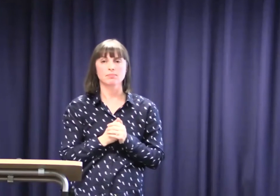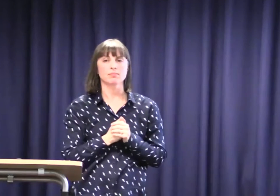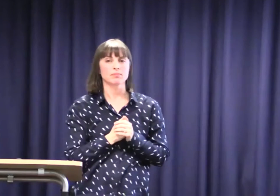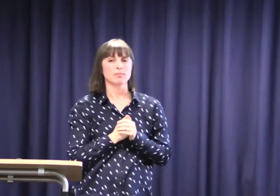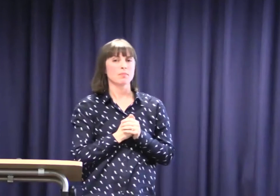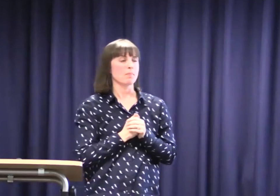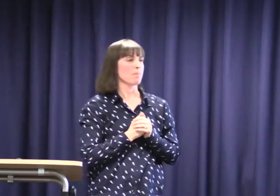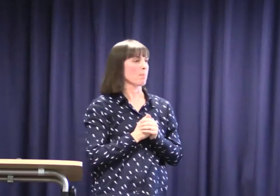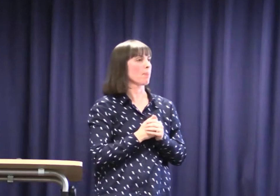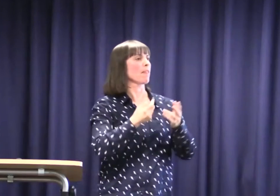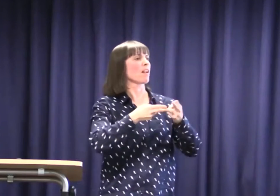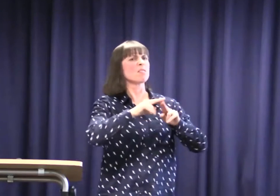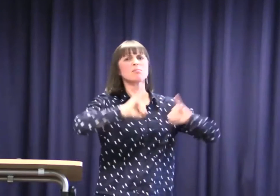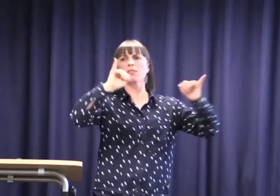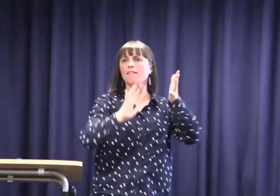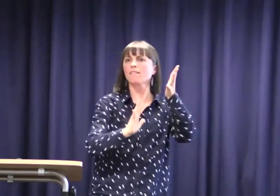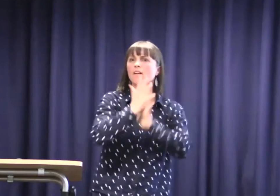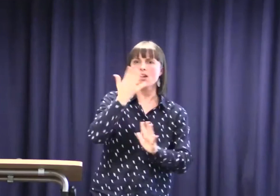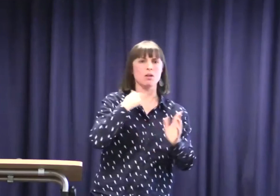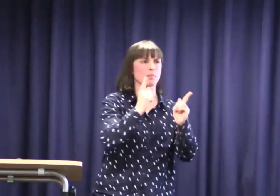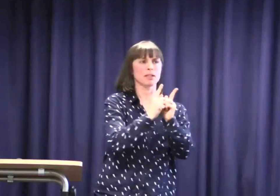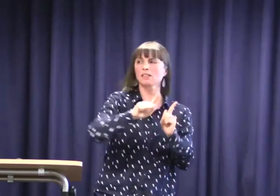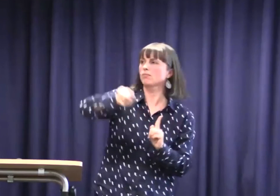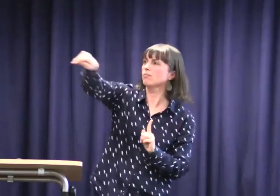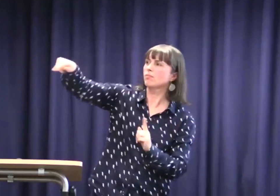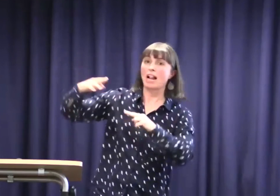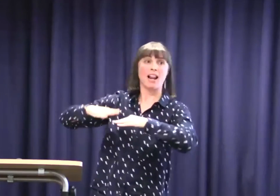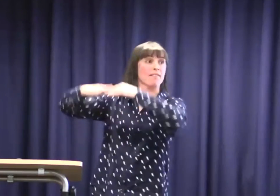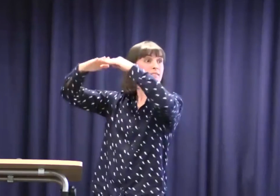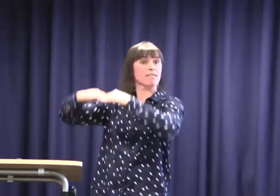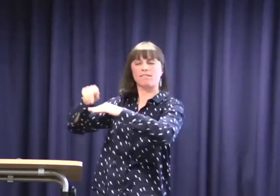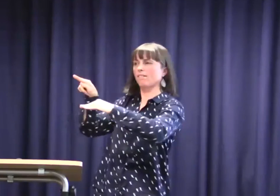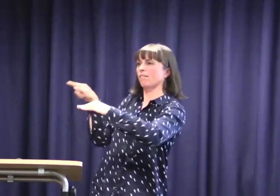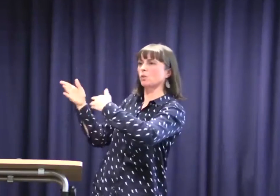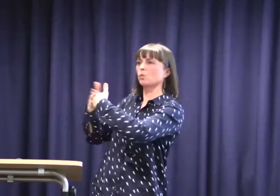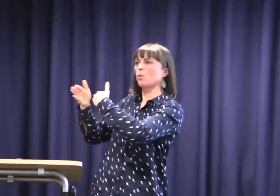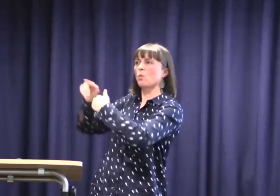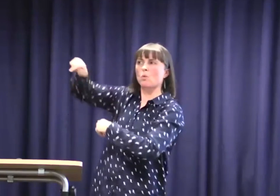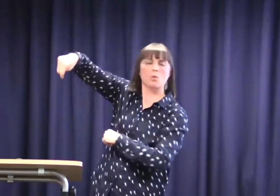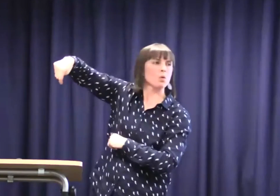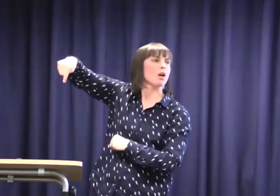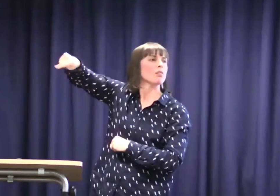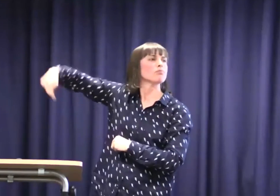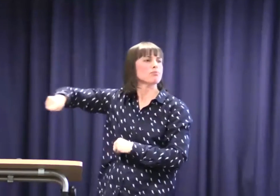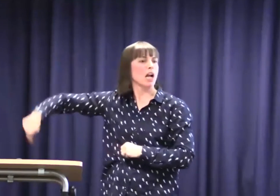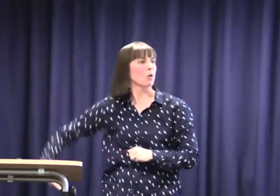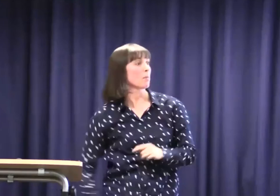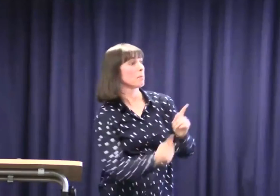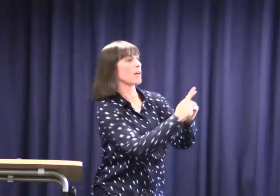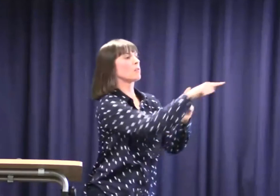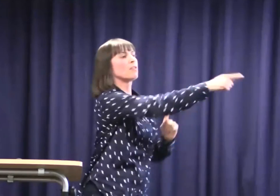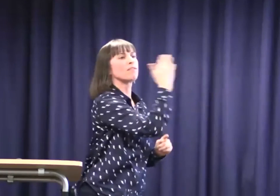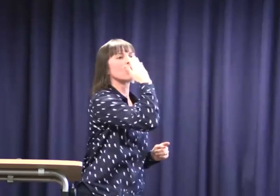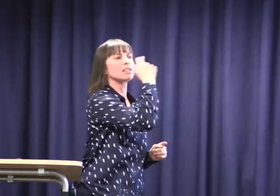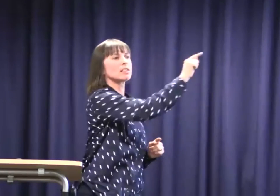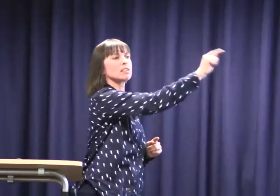water, and the bathrooms are just next door. So if there's an emergency, in the case of an emergency or a fire, please meet at the lift. There's a door to the